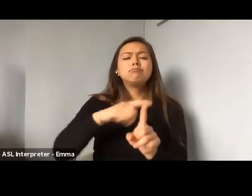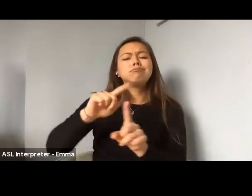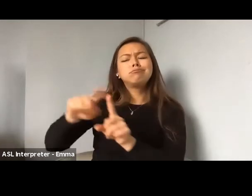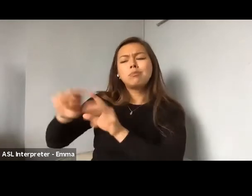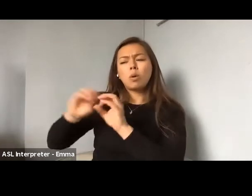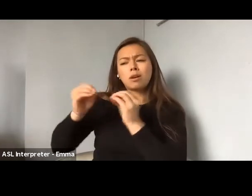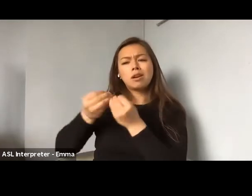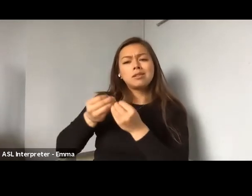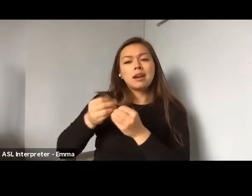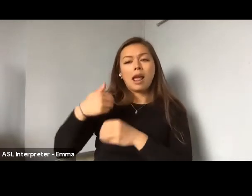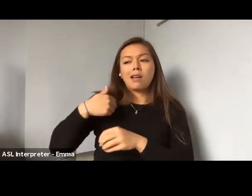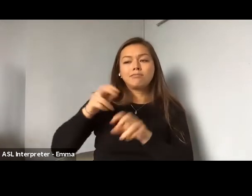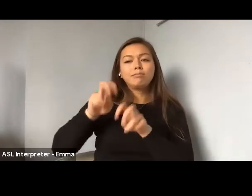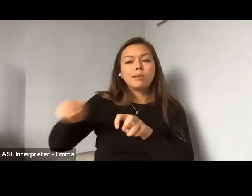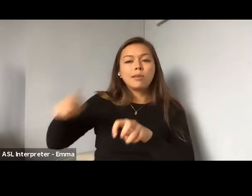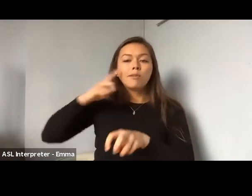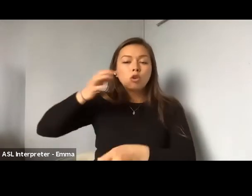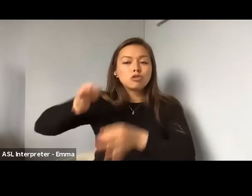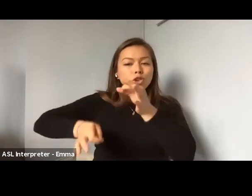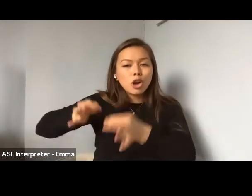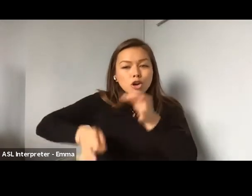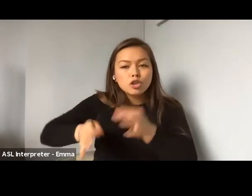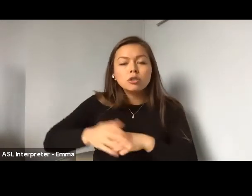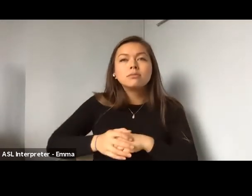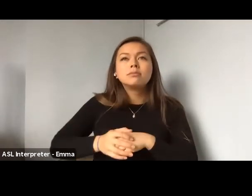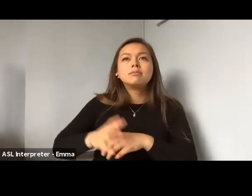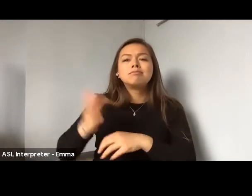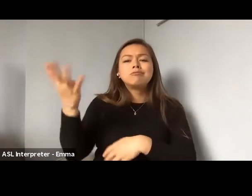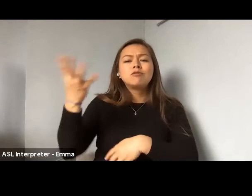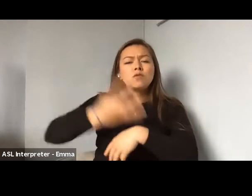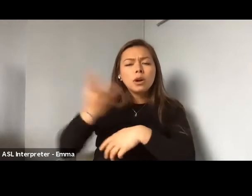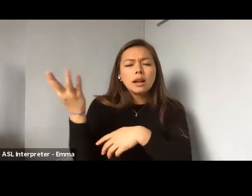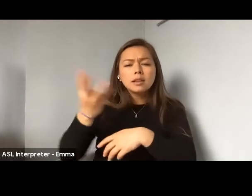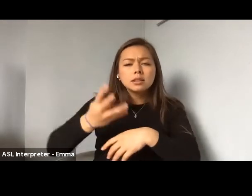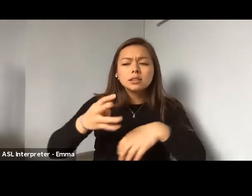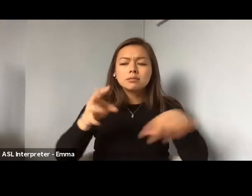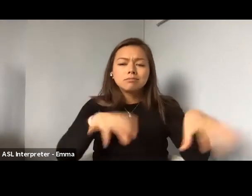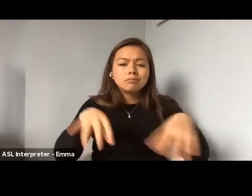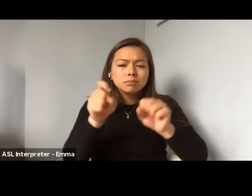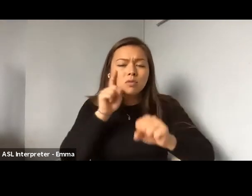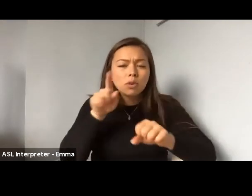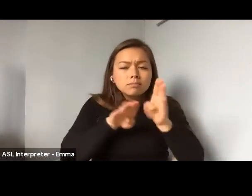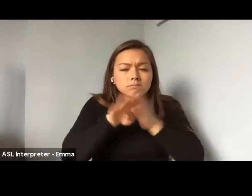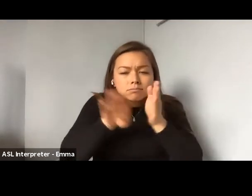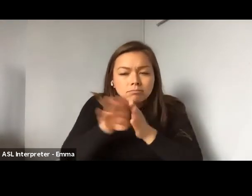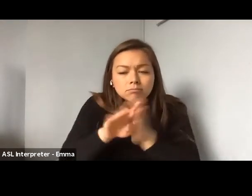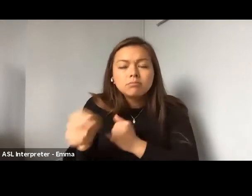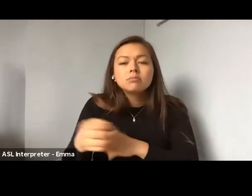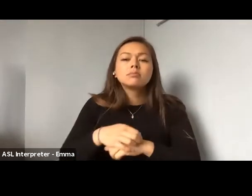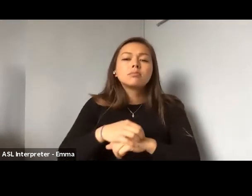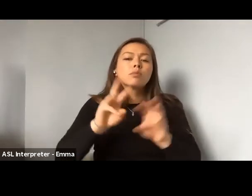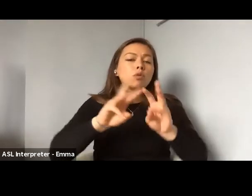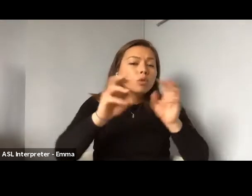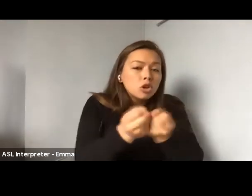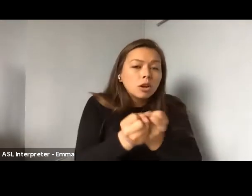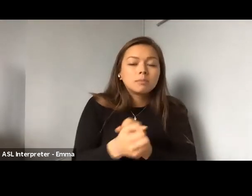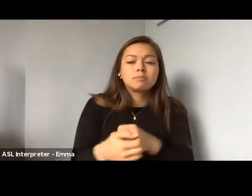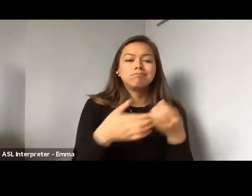of 4 days to assist in development, to help run workshops, and to drop into breakout rooms to kind